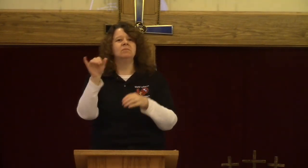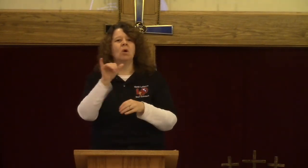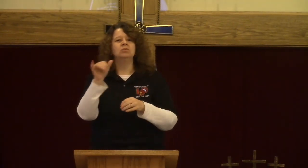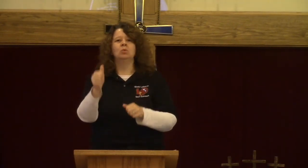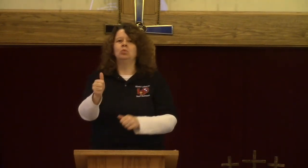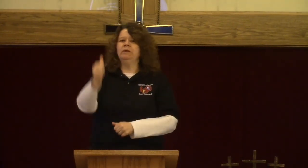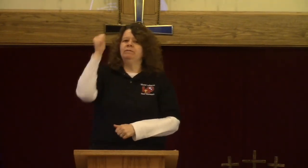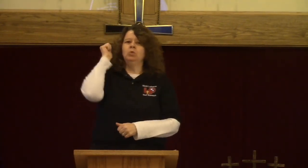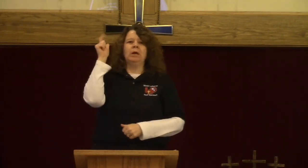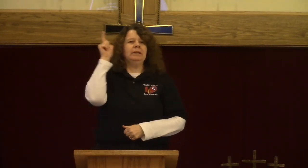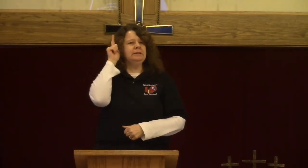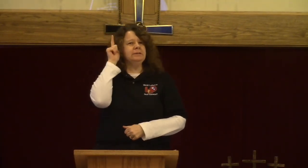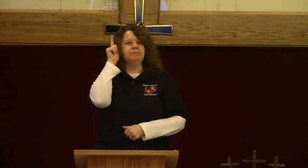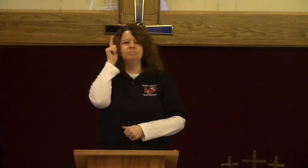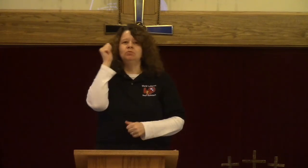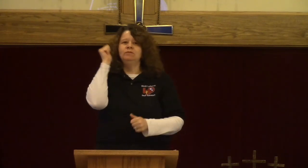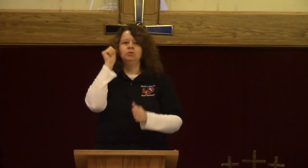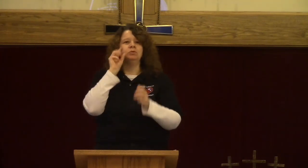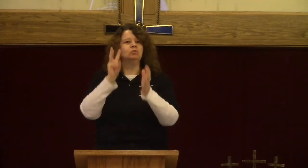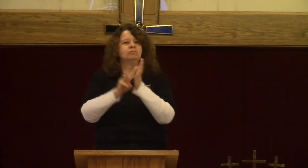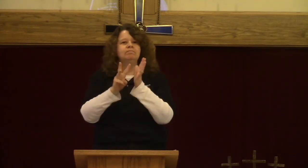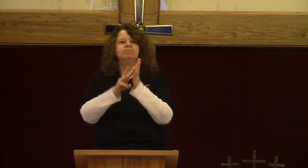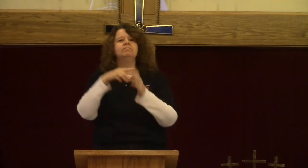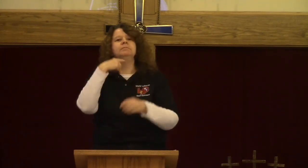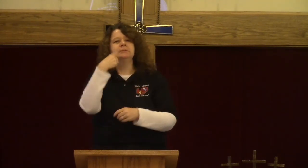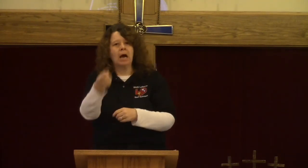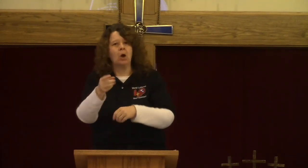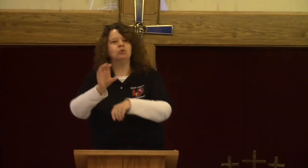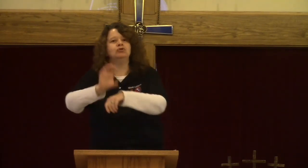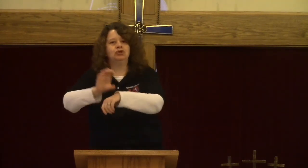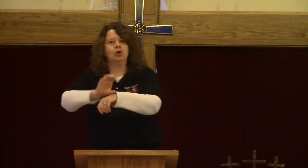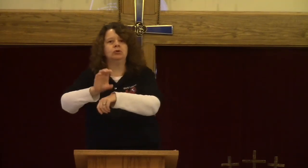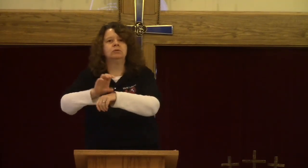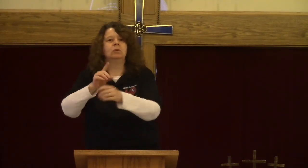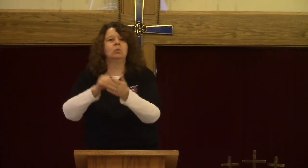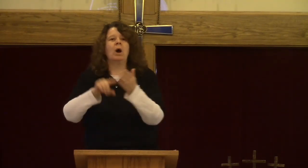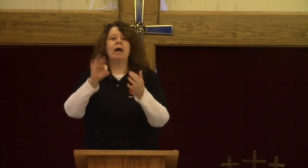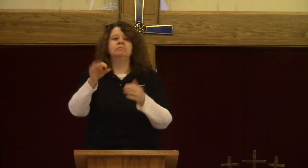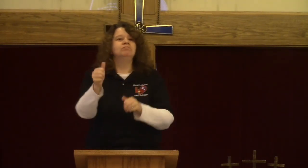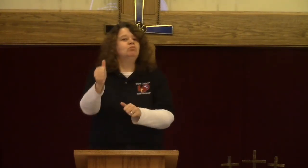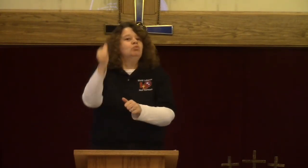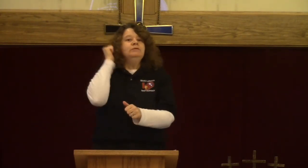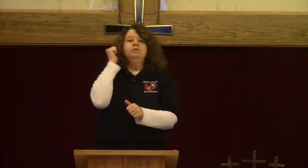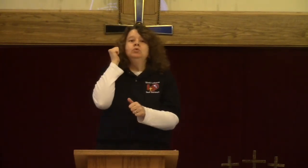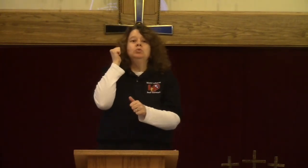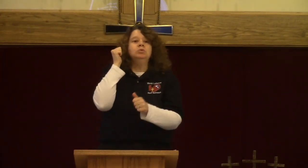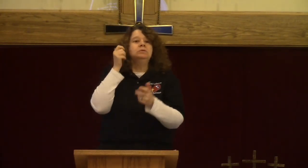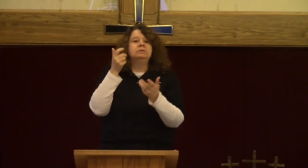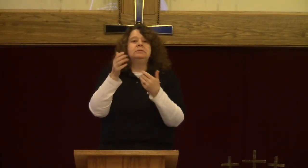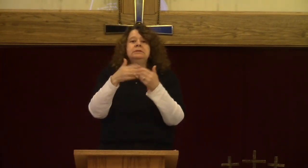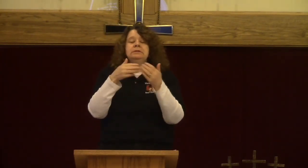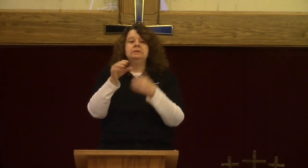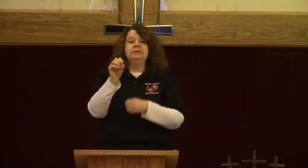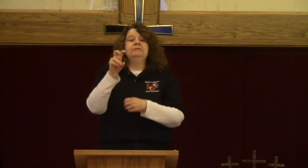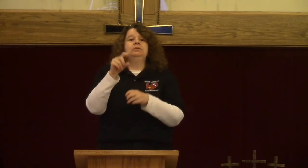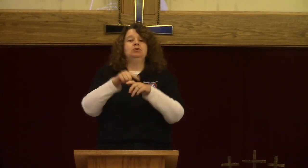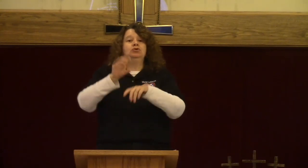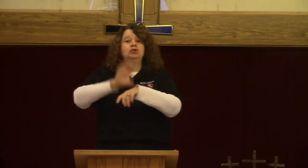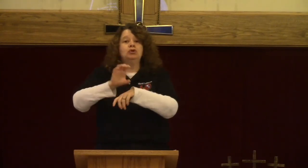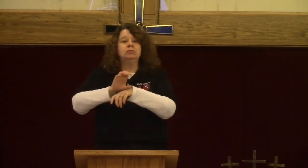But if they also refuse to listen to the witnesses, then tell it to the church. And what if they refuse to listen even